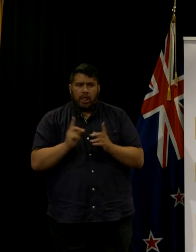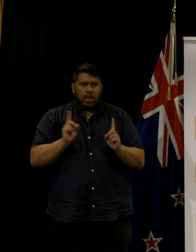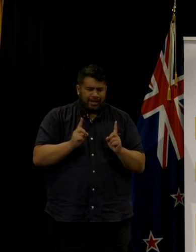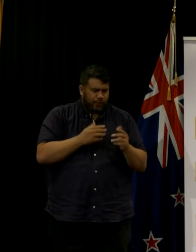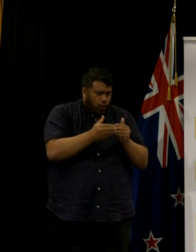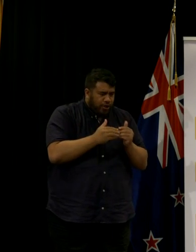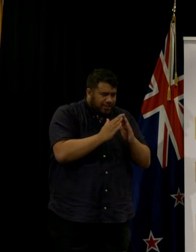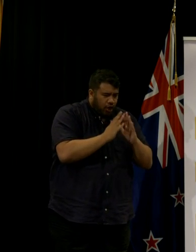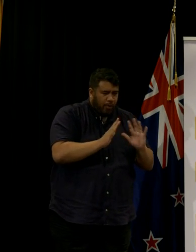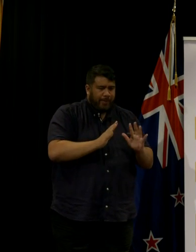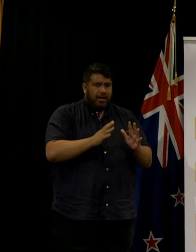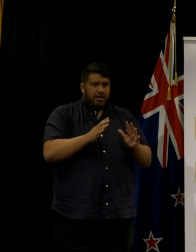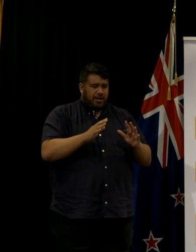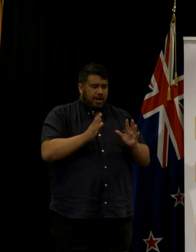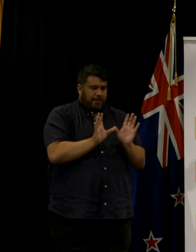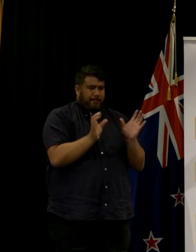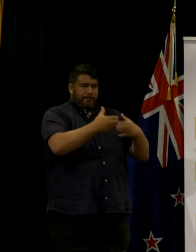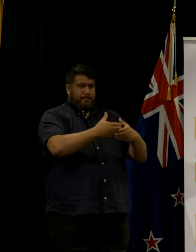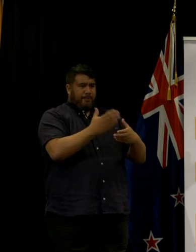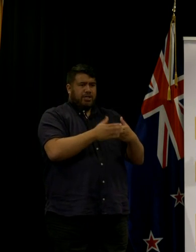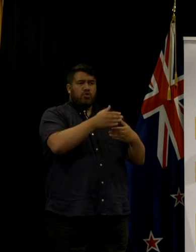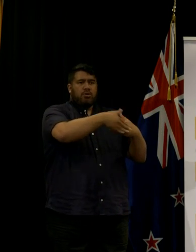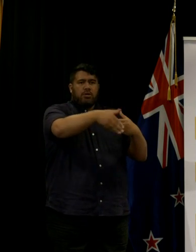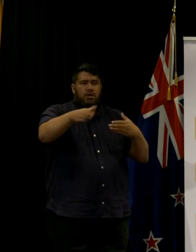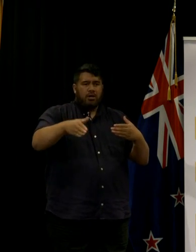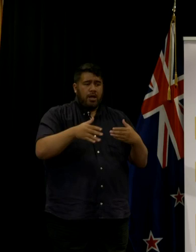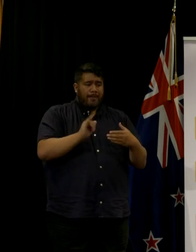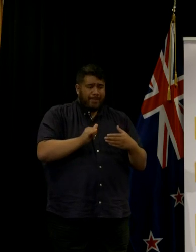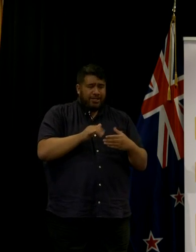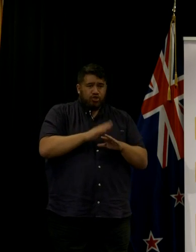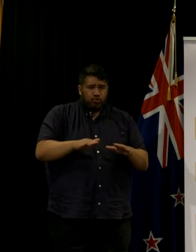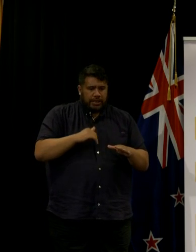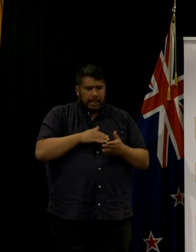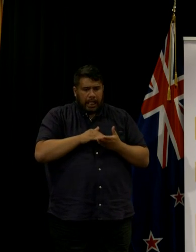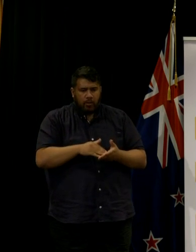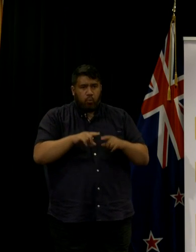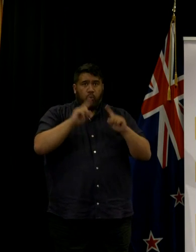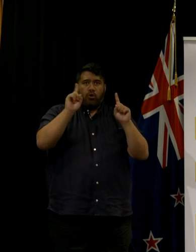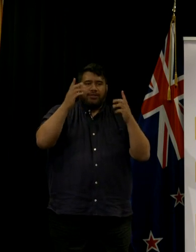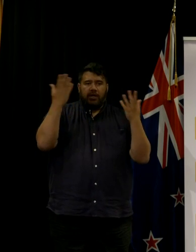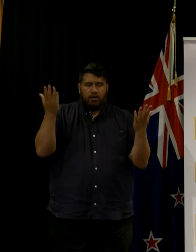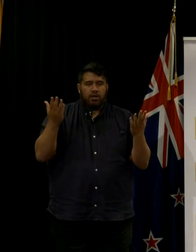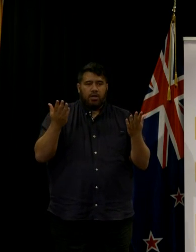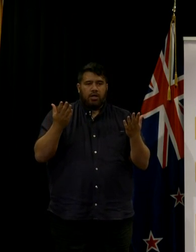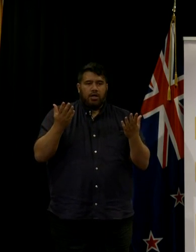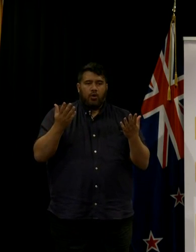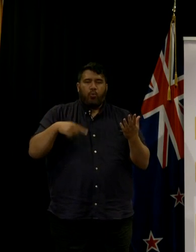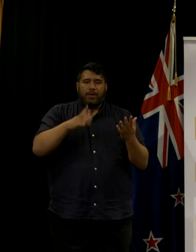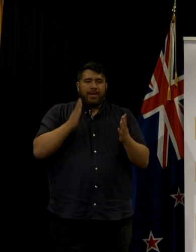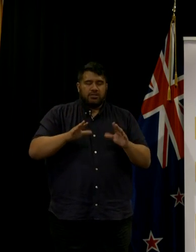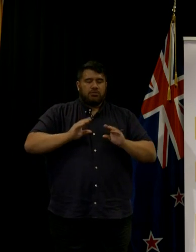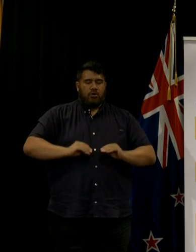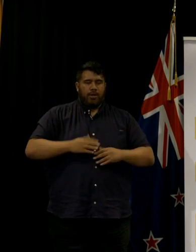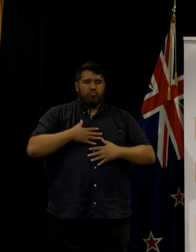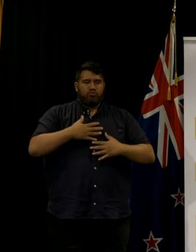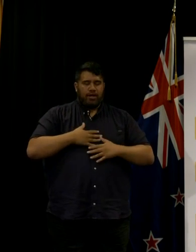their home situations, their bubbles for people who have got complex arrangements. So it's also just taking a bit of a breath that we're just